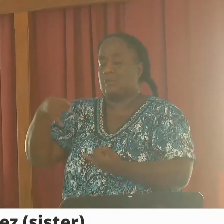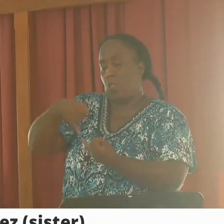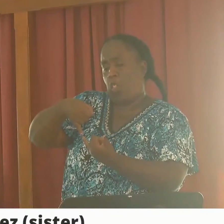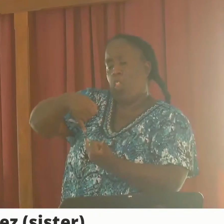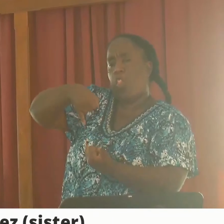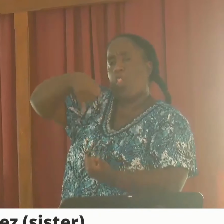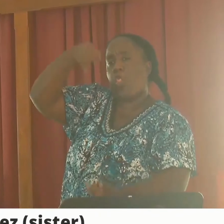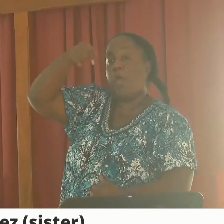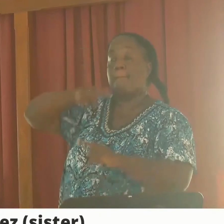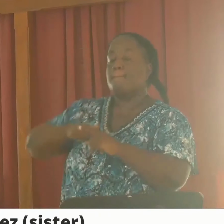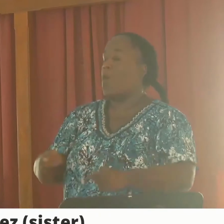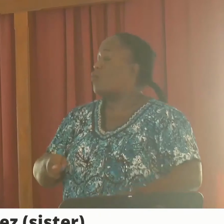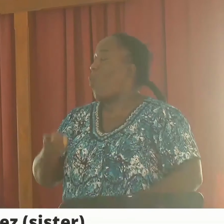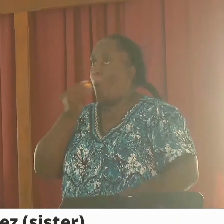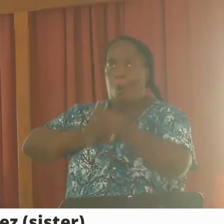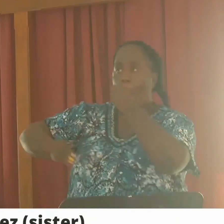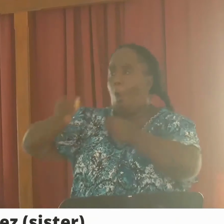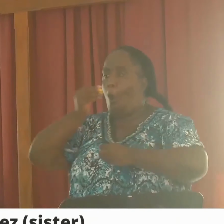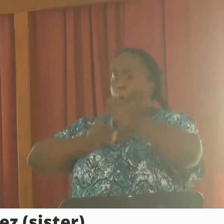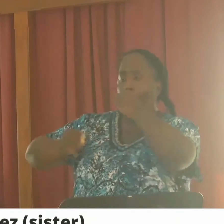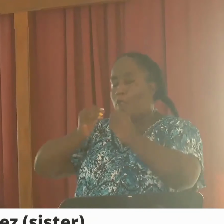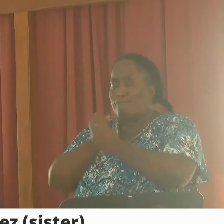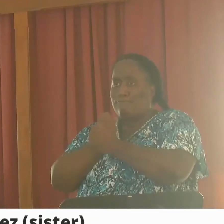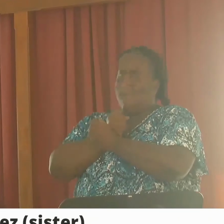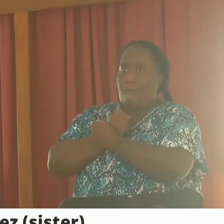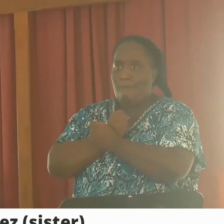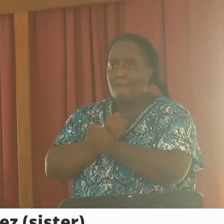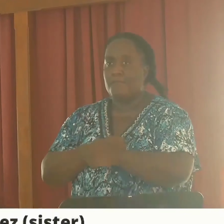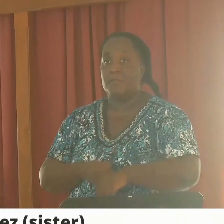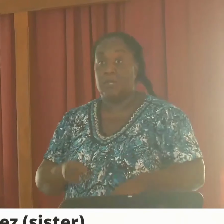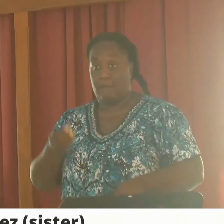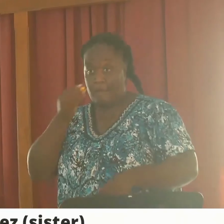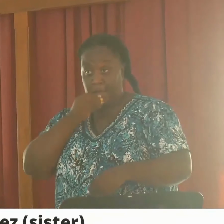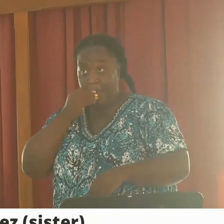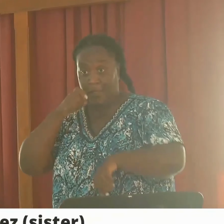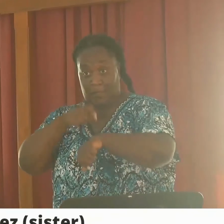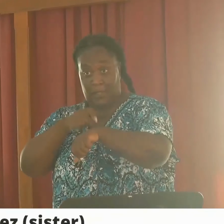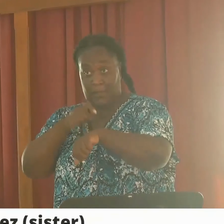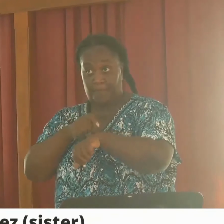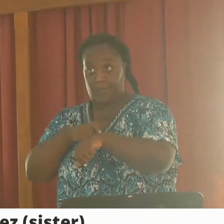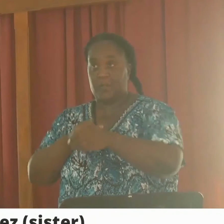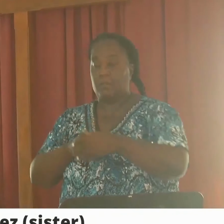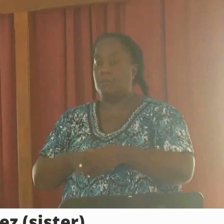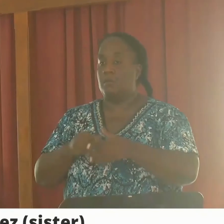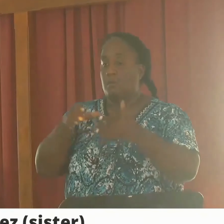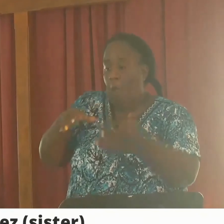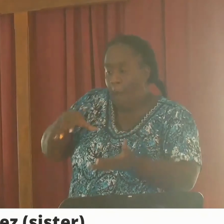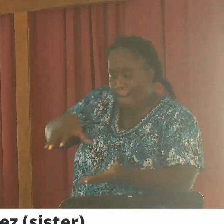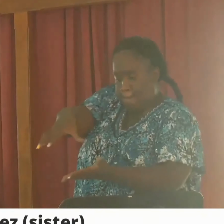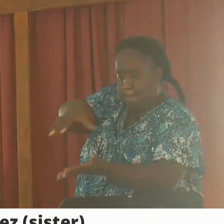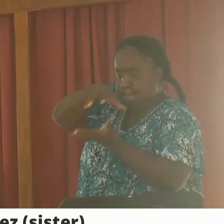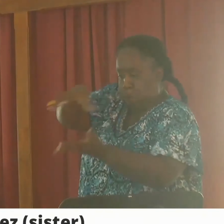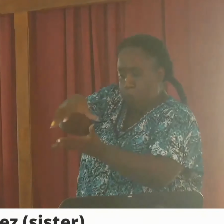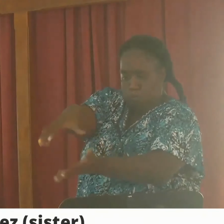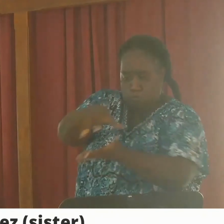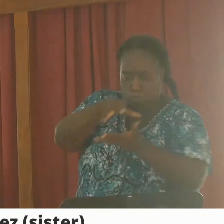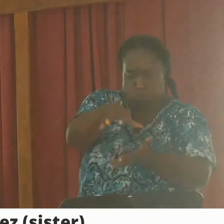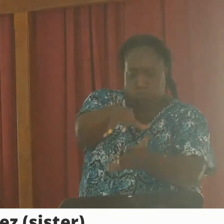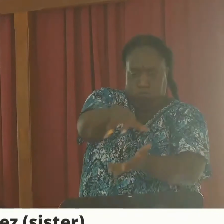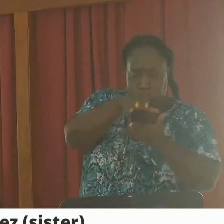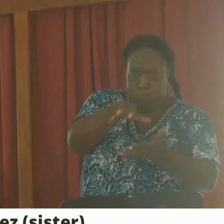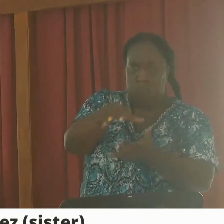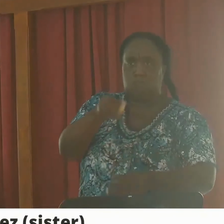stature, but had a huge appetite. At mealtime, his plate had to consist of large servings of